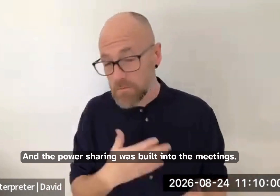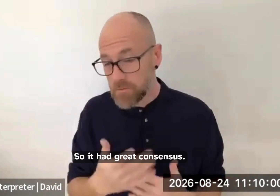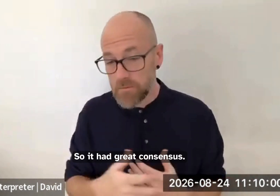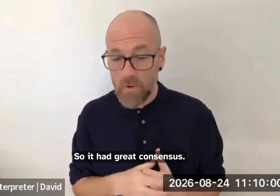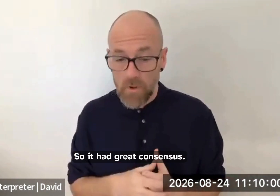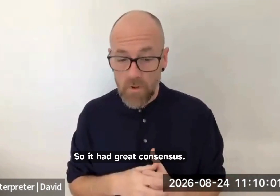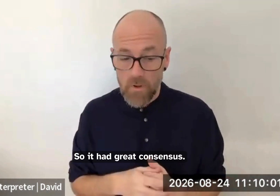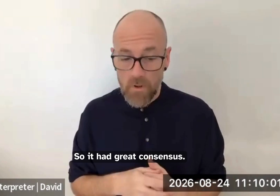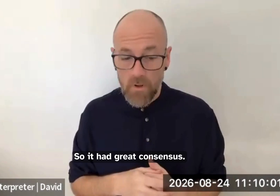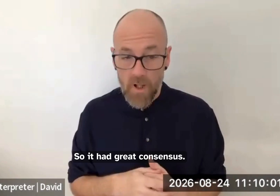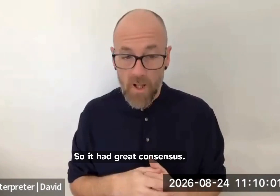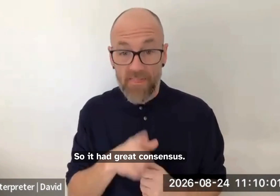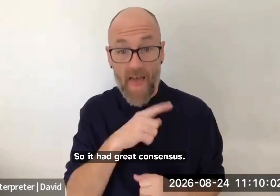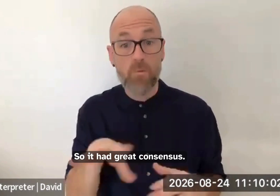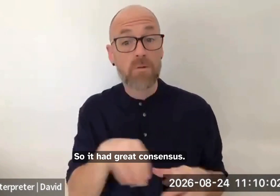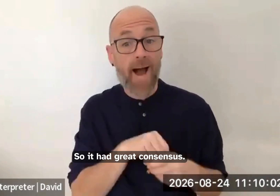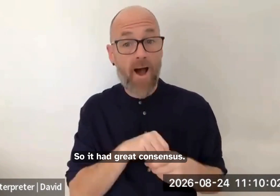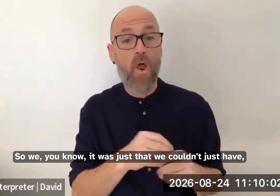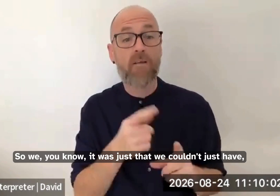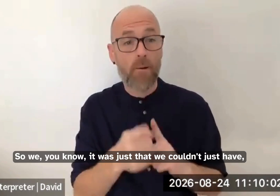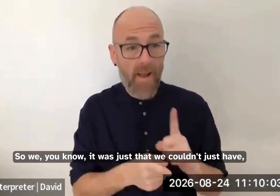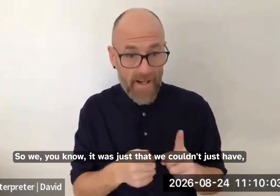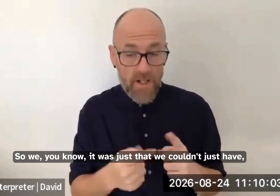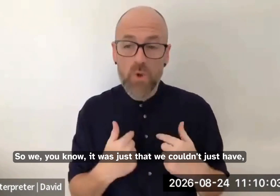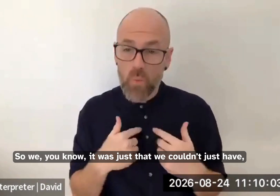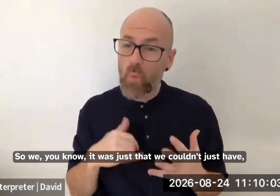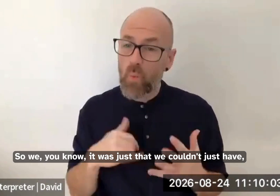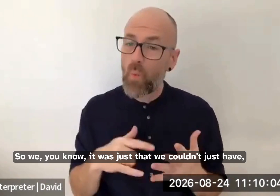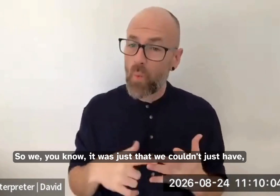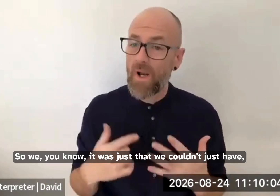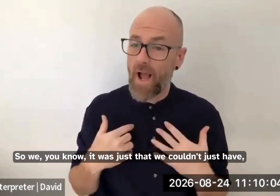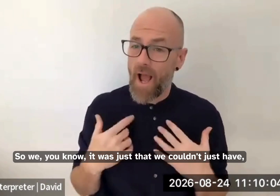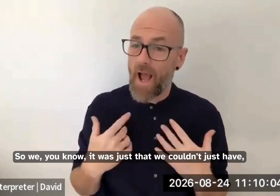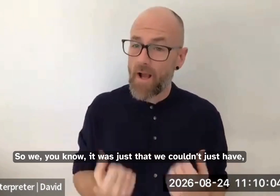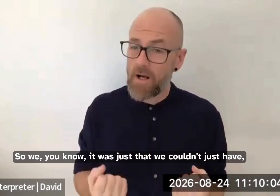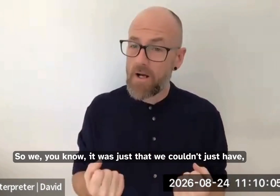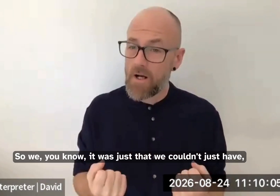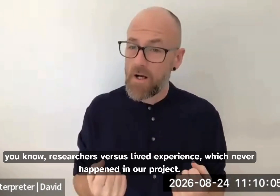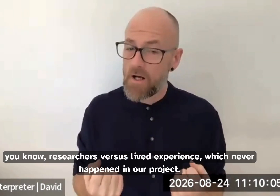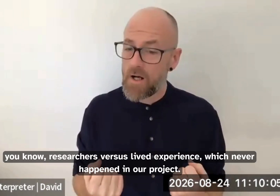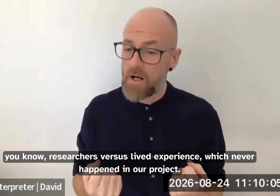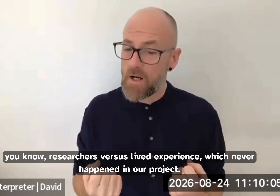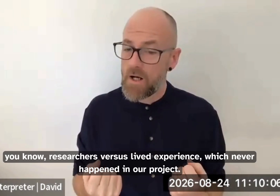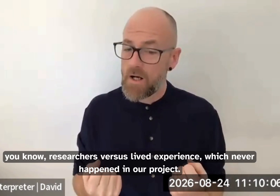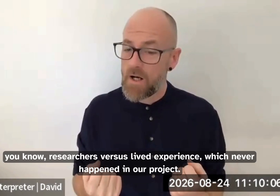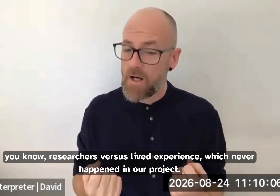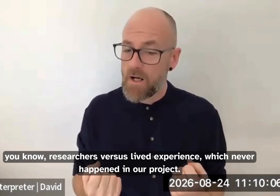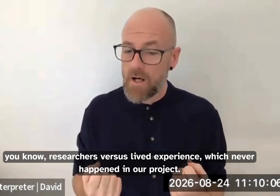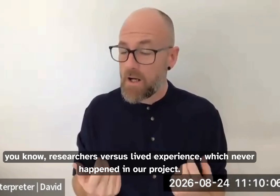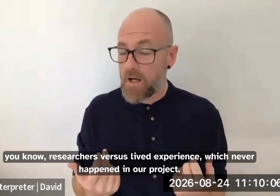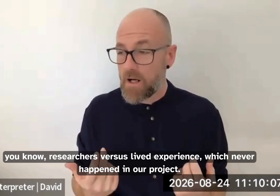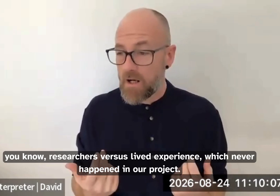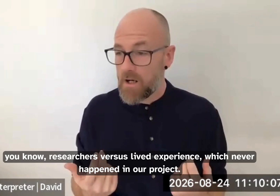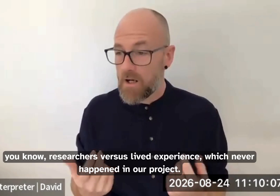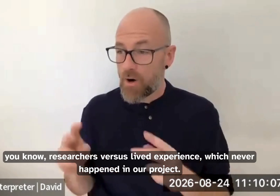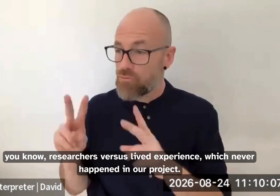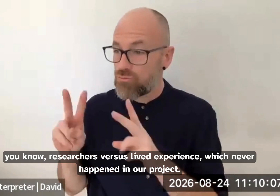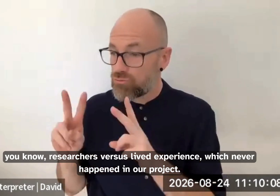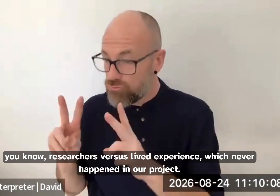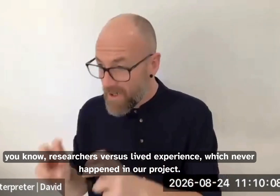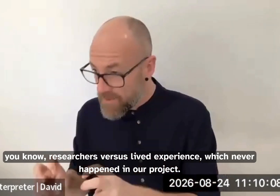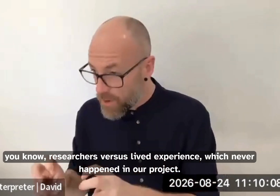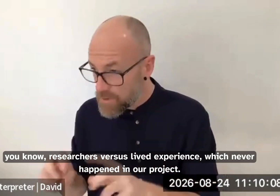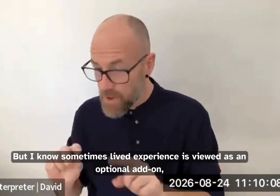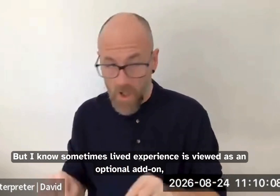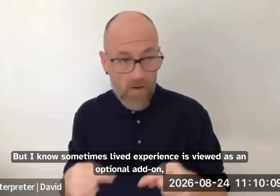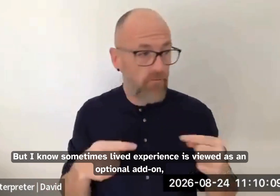the meetings so that it had greater consensus. So if we, it was just we couldn't just have, researchers versus lived experience, which never happened